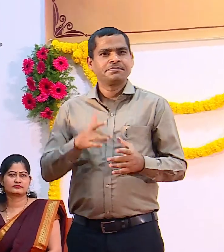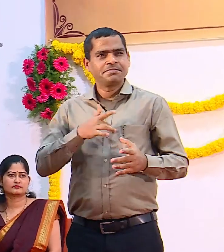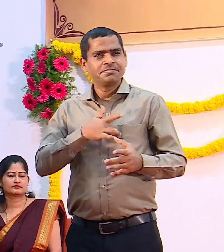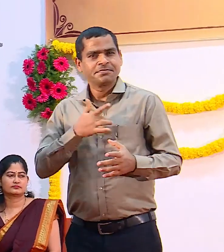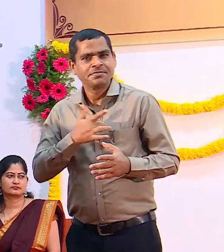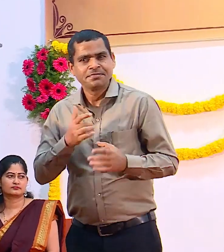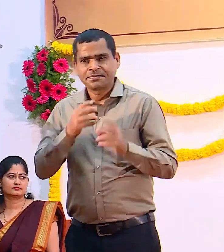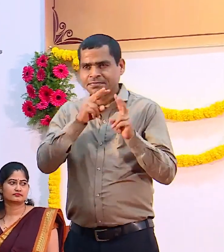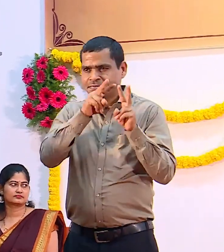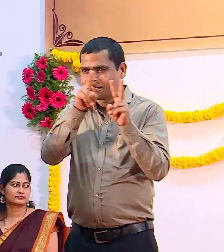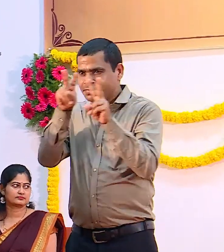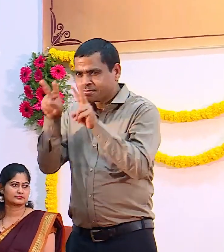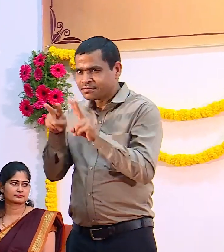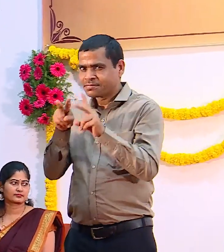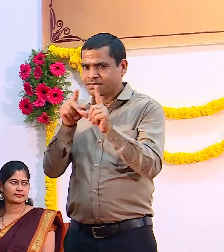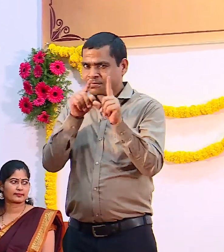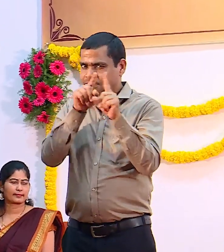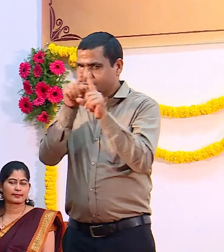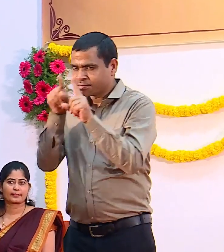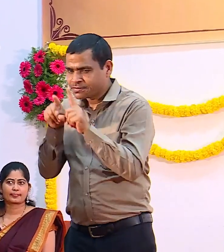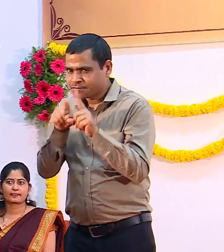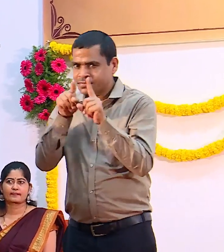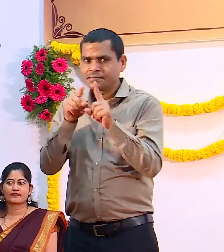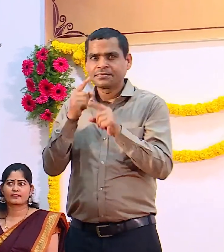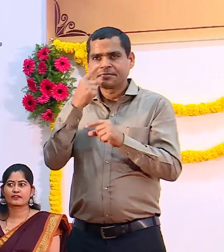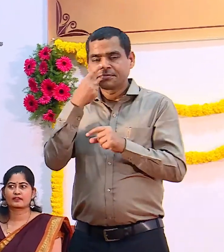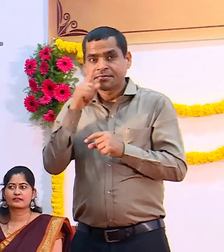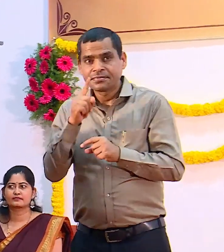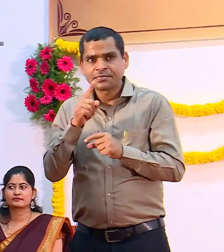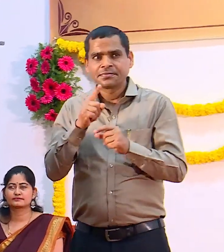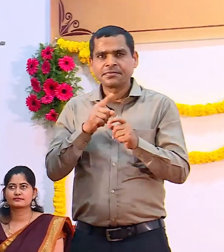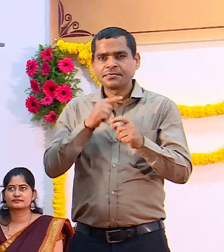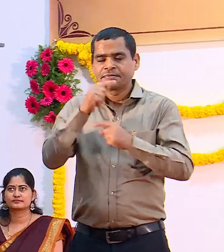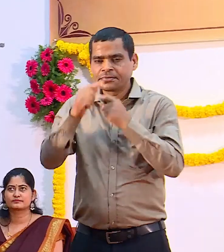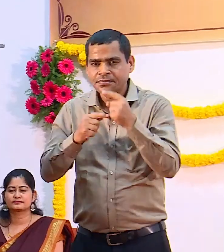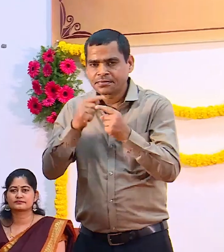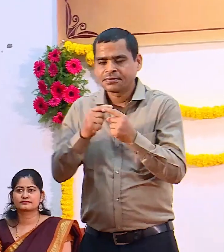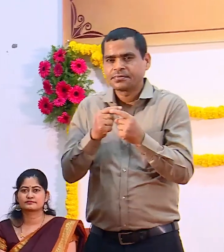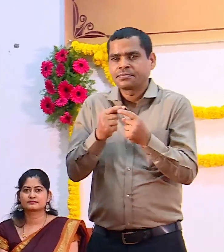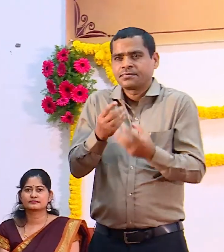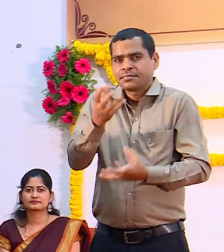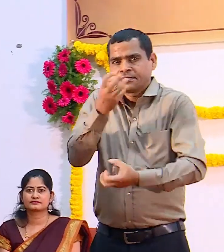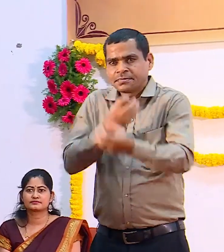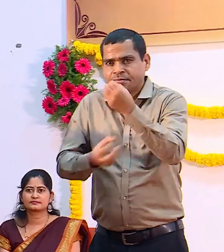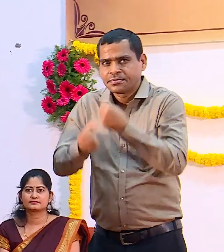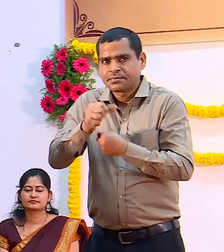see the concern of the mothers, the way the mothers have been working for the benefit of their children.